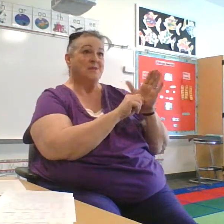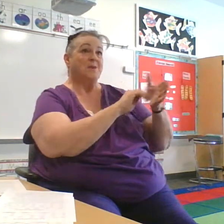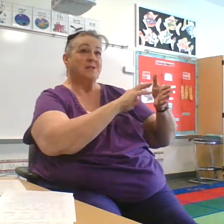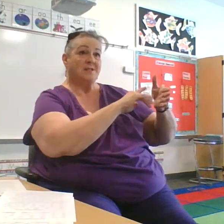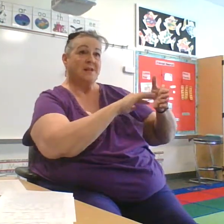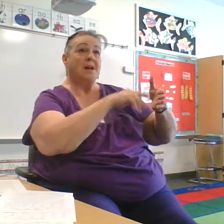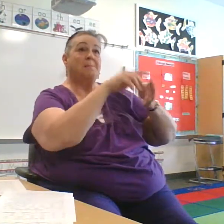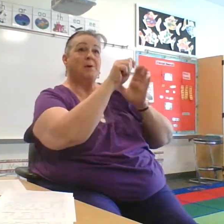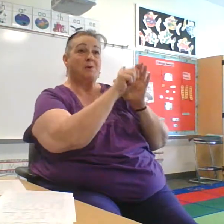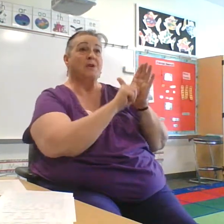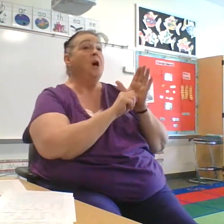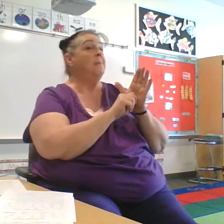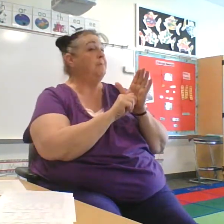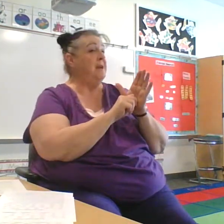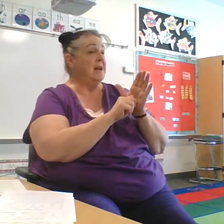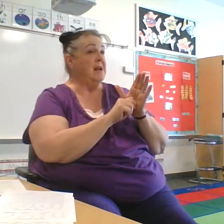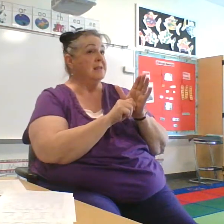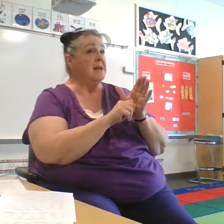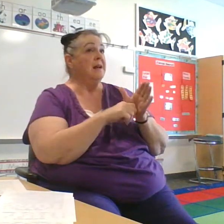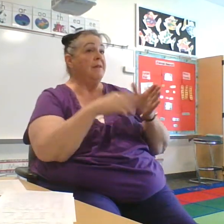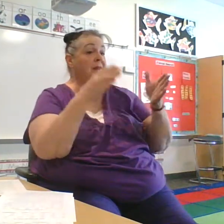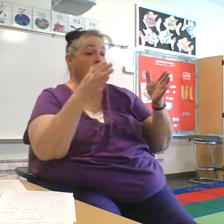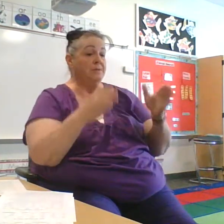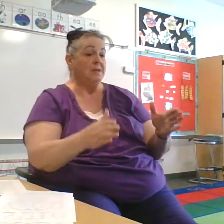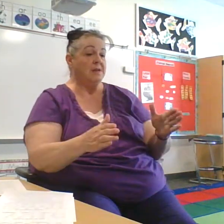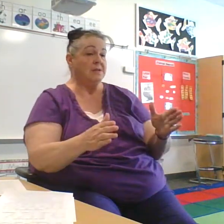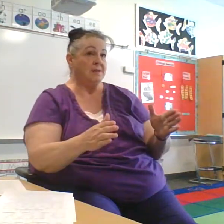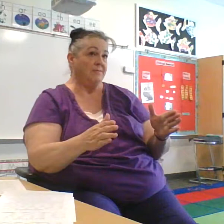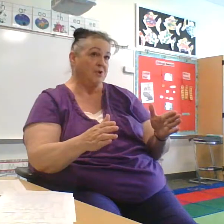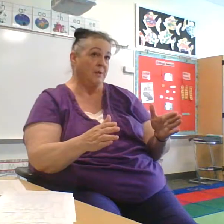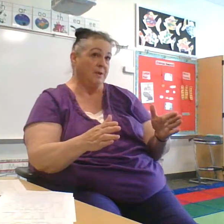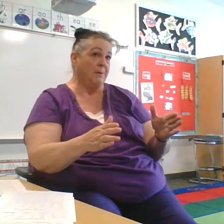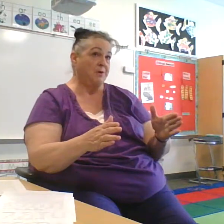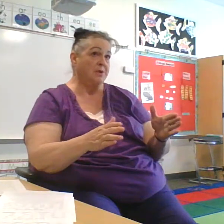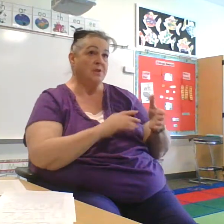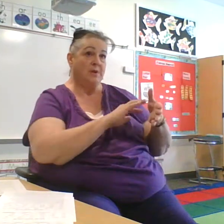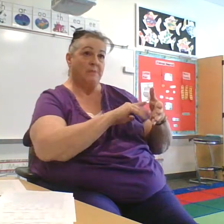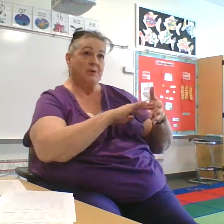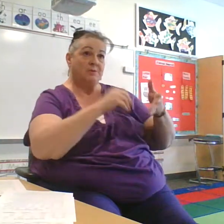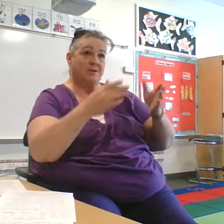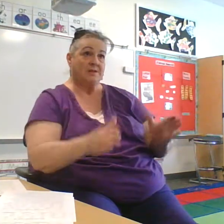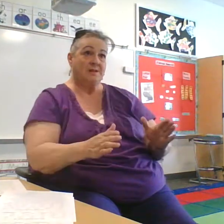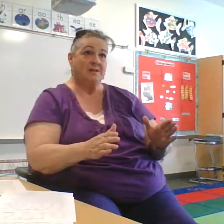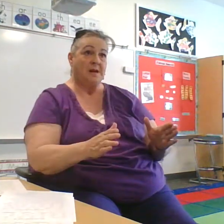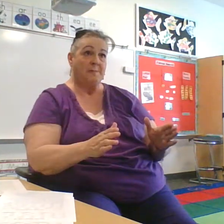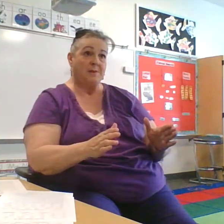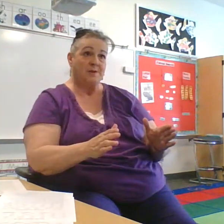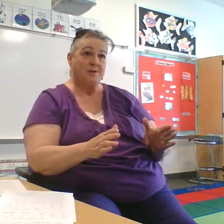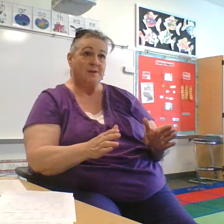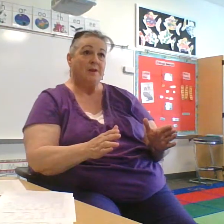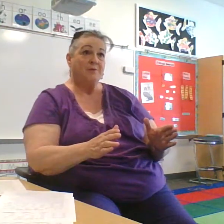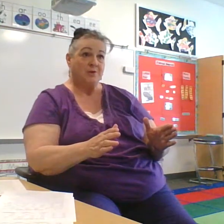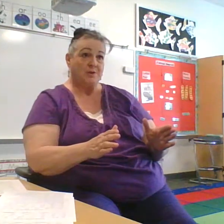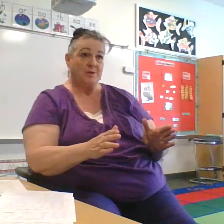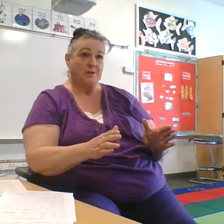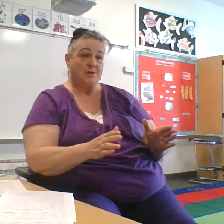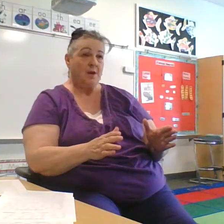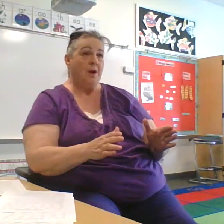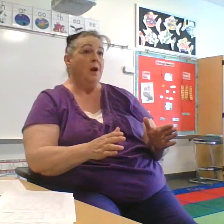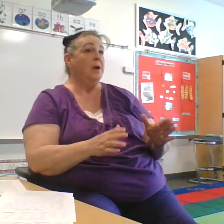it's a study person. In ASL, they do this, showing the person, so they would do study person for student,